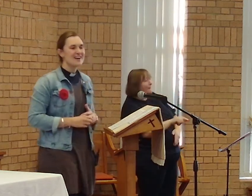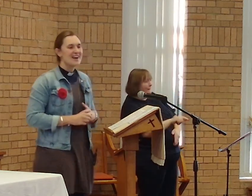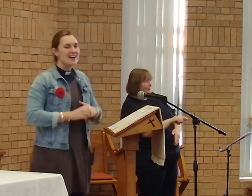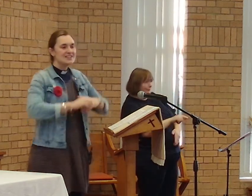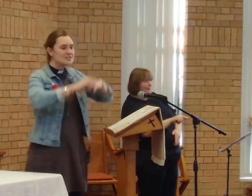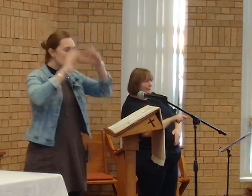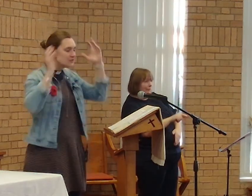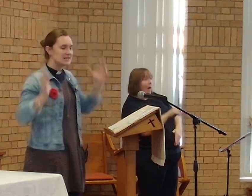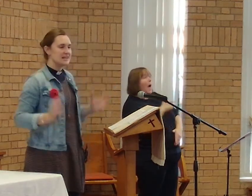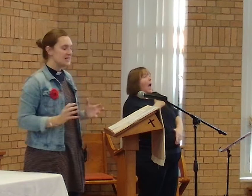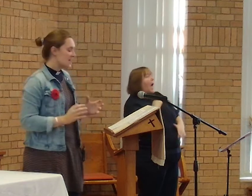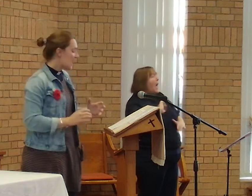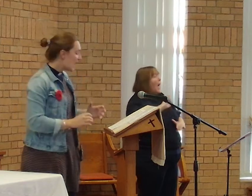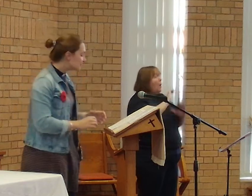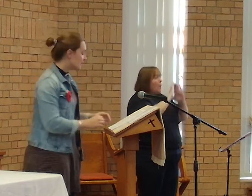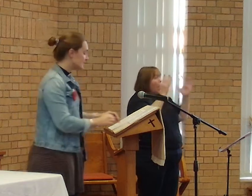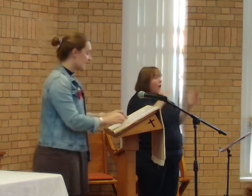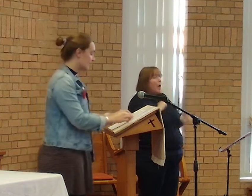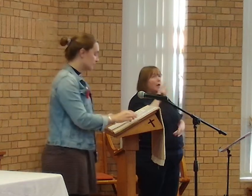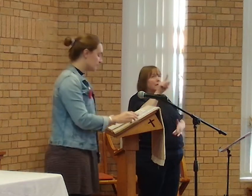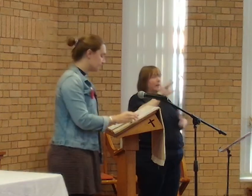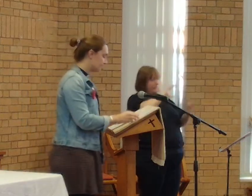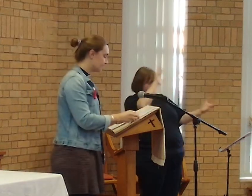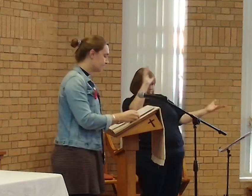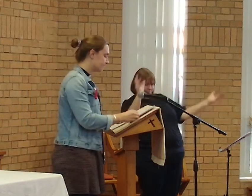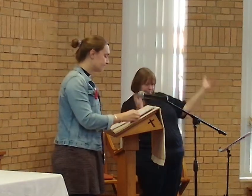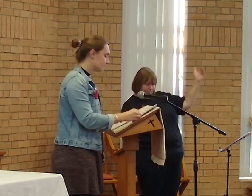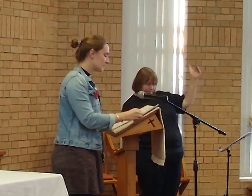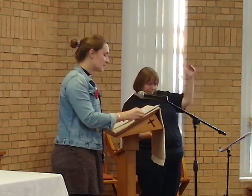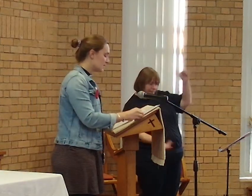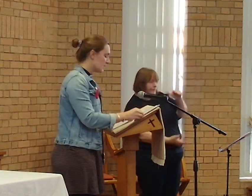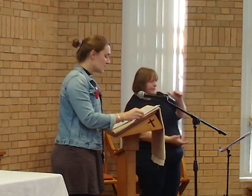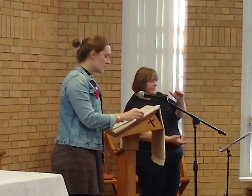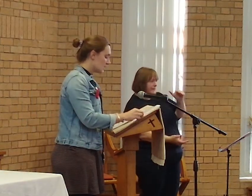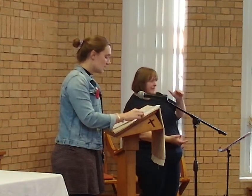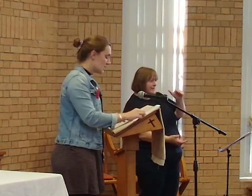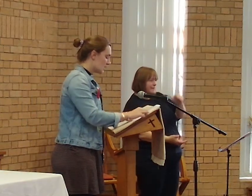world totally upside down.